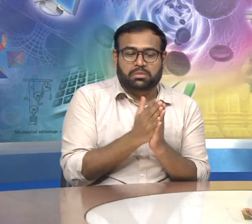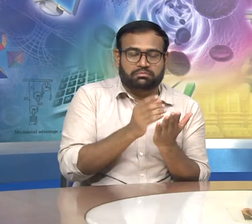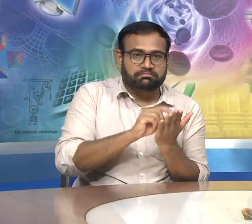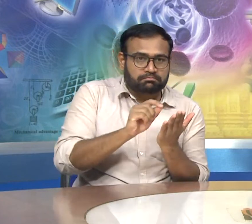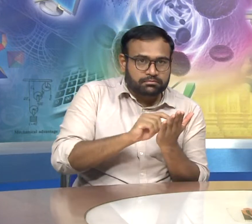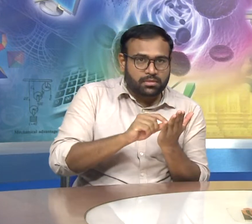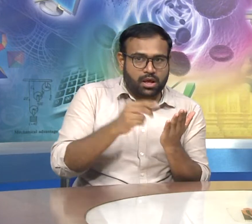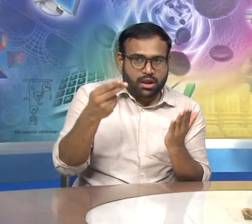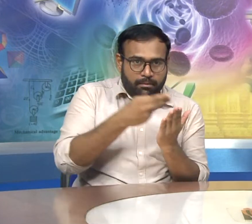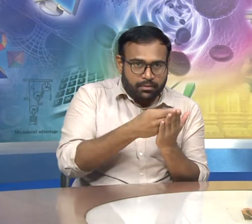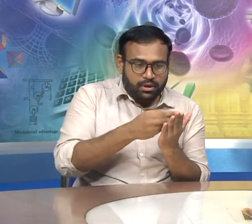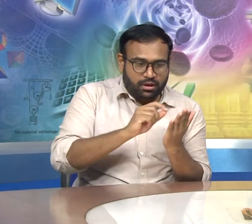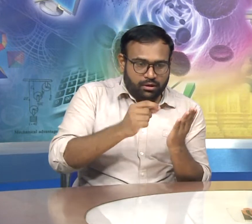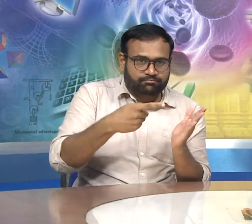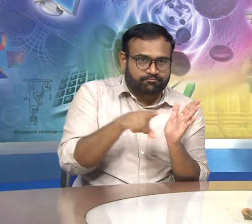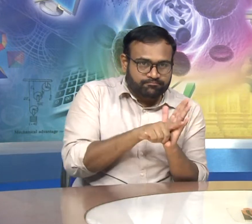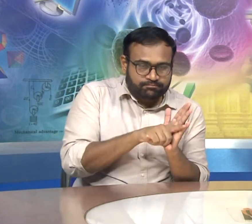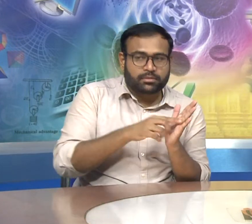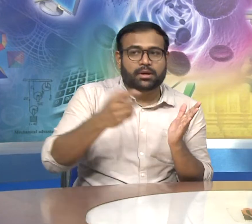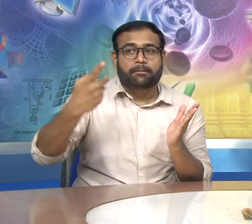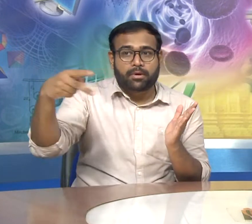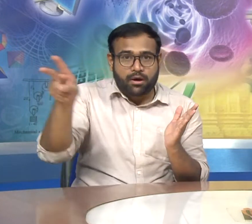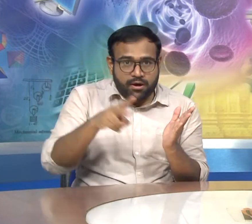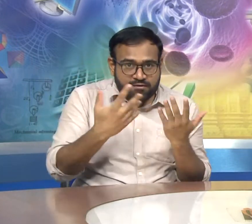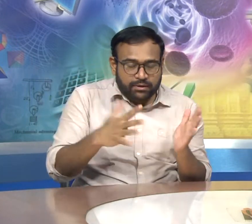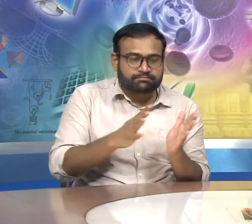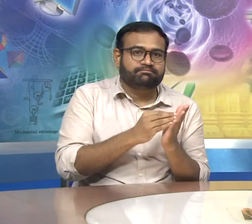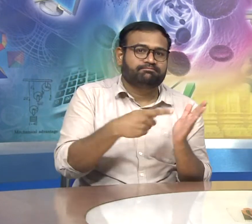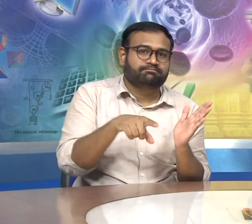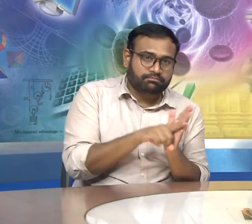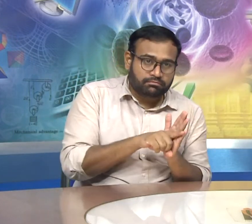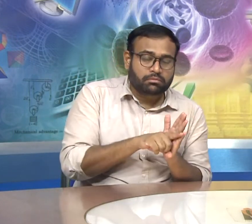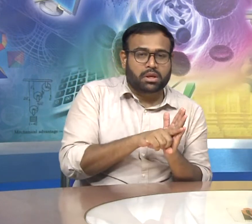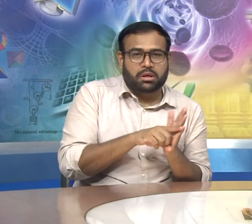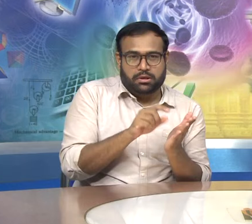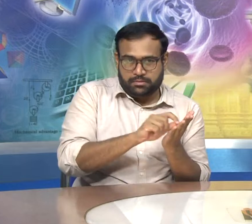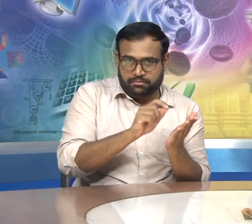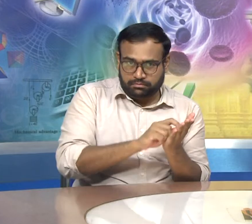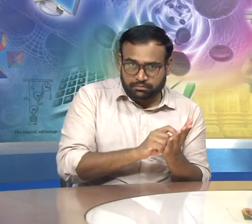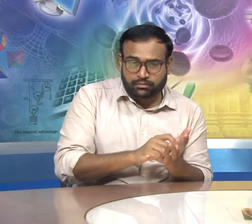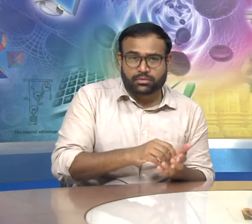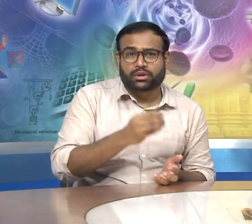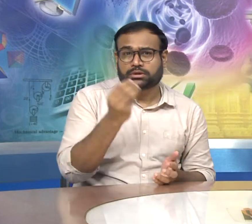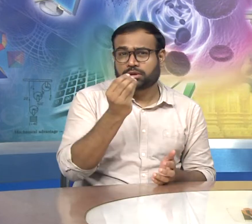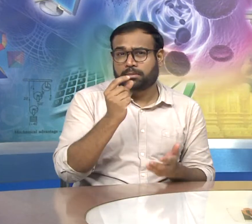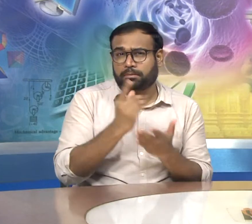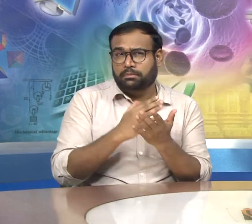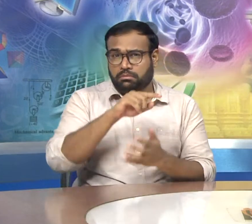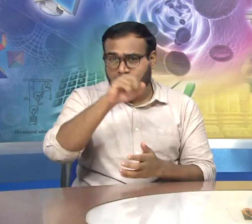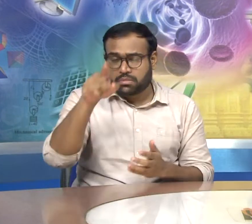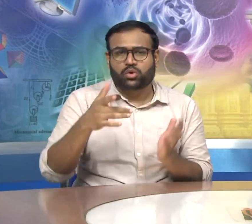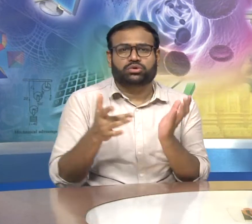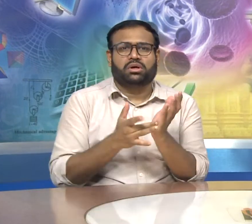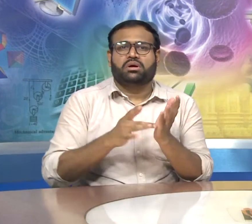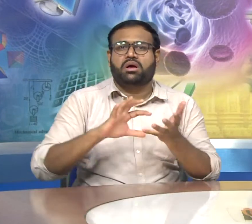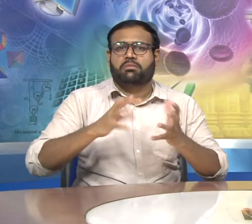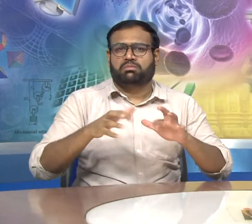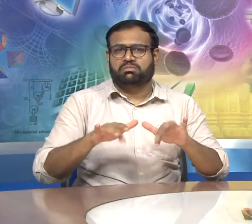and return of the book are handled manually. So in